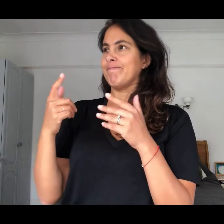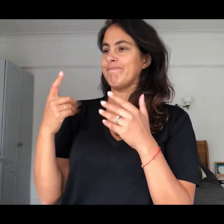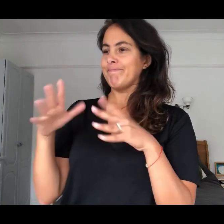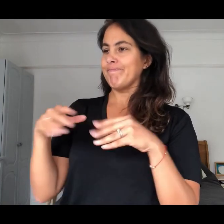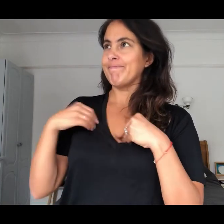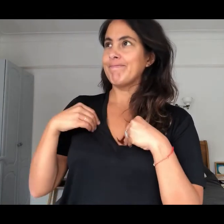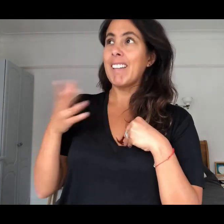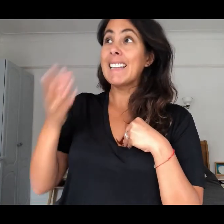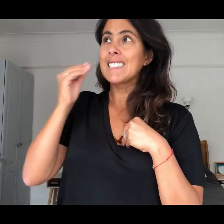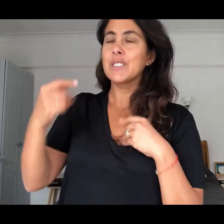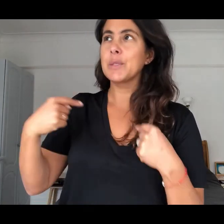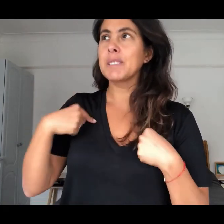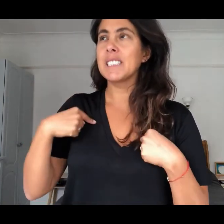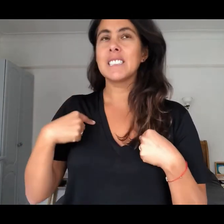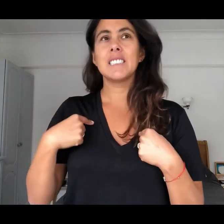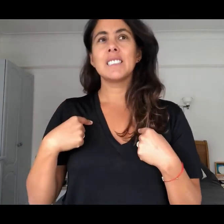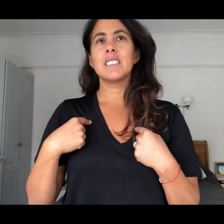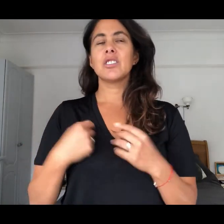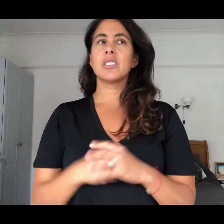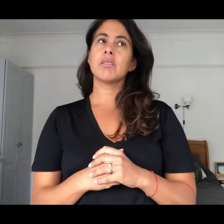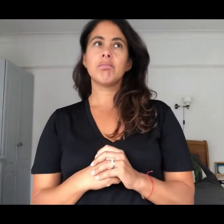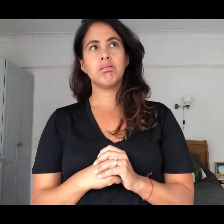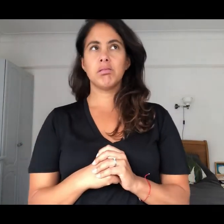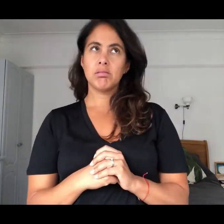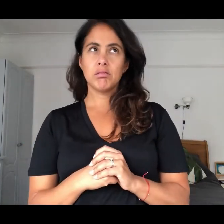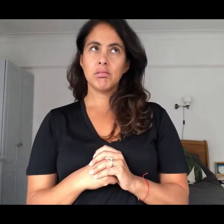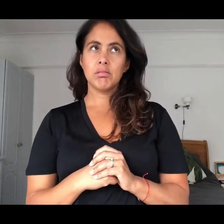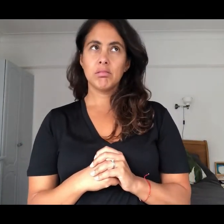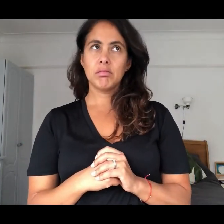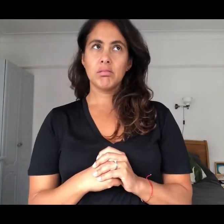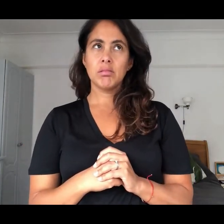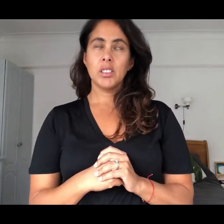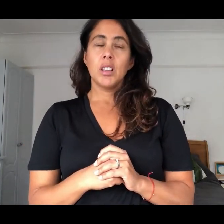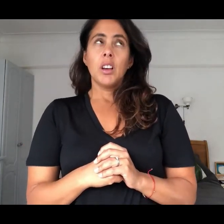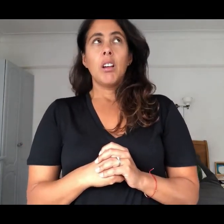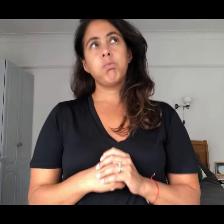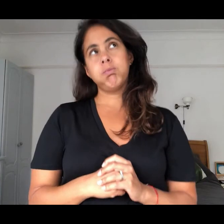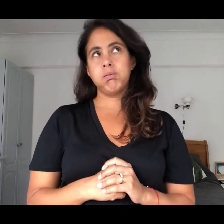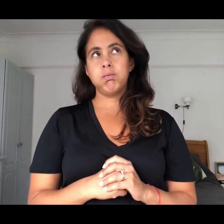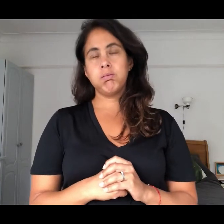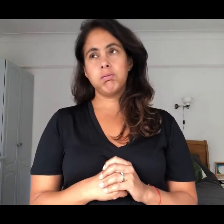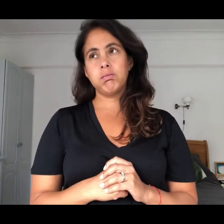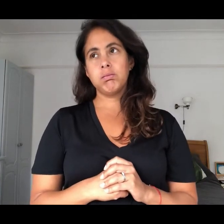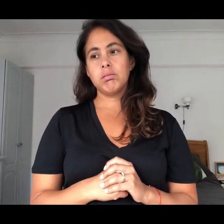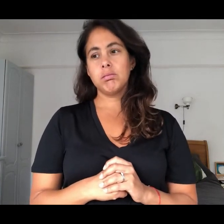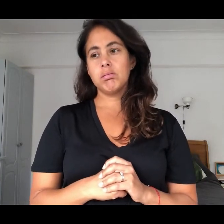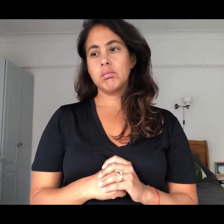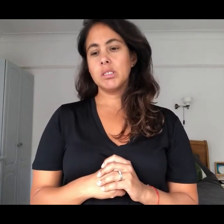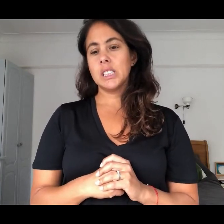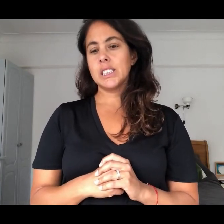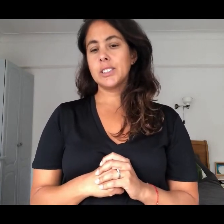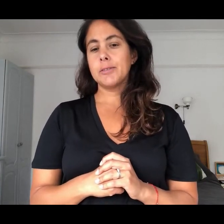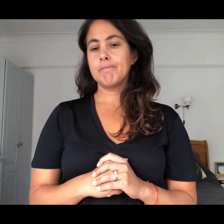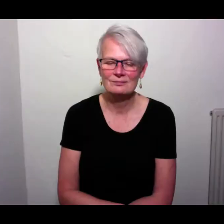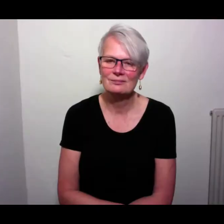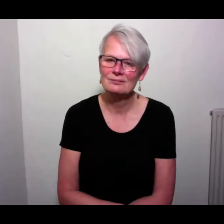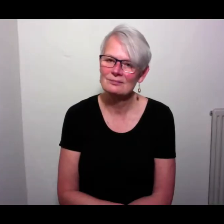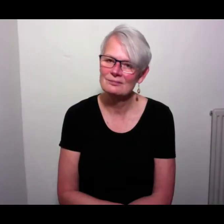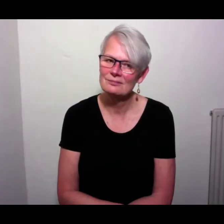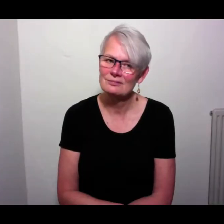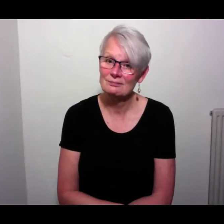didn't come to my rescue that day. Just a series of loud tuts and sighs.